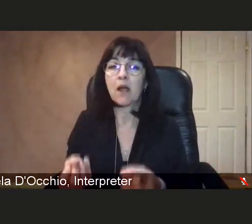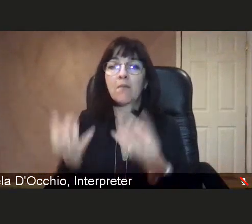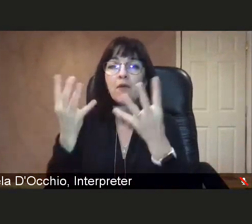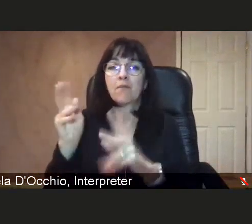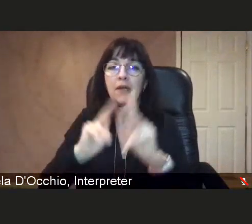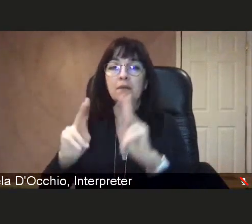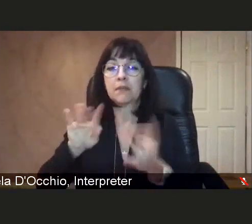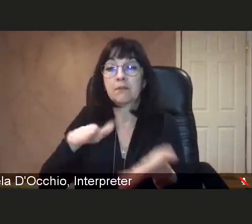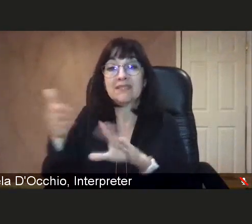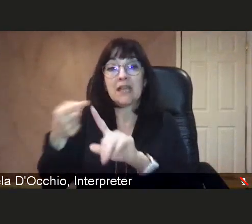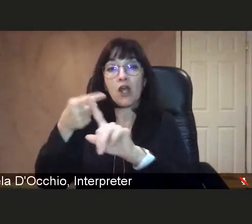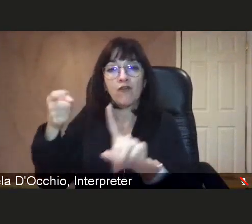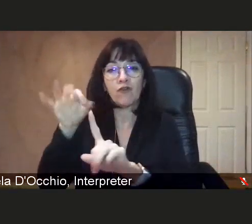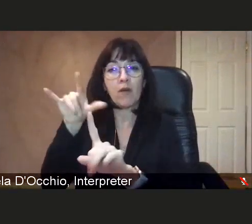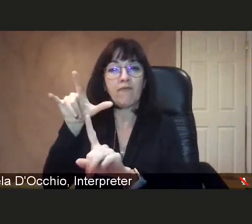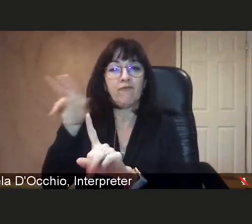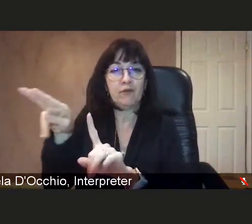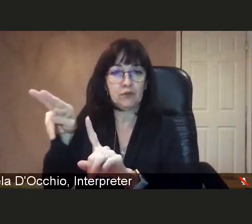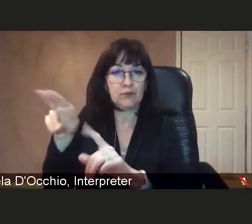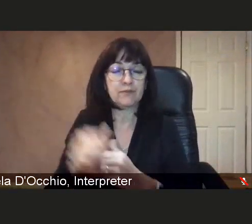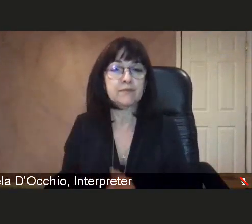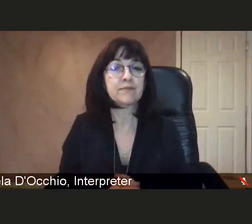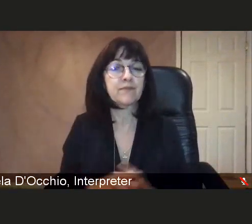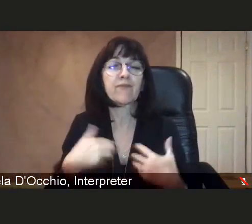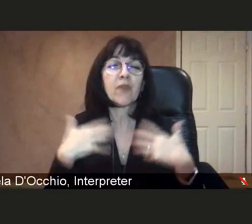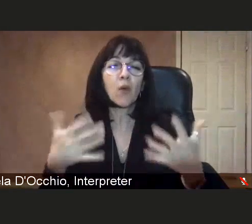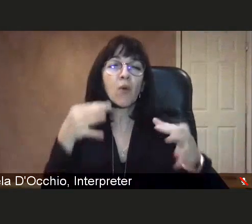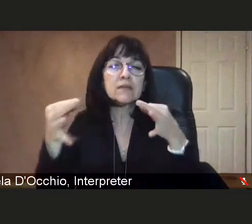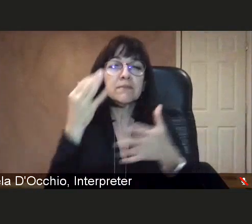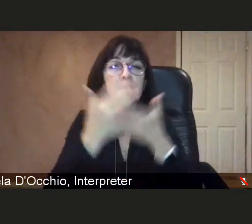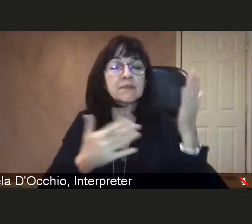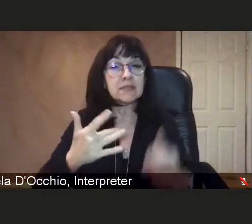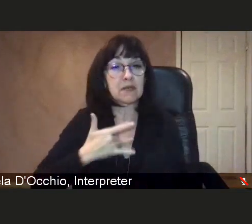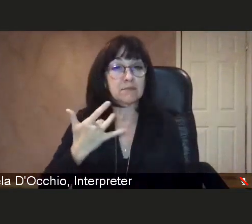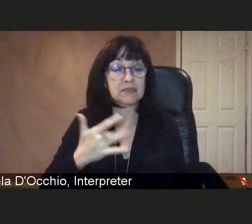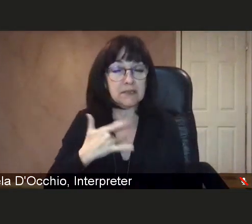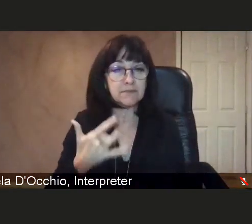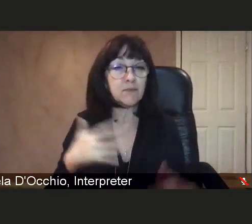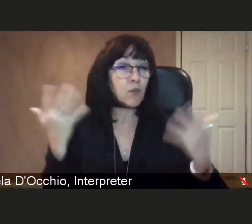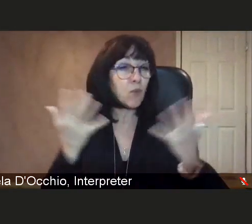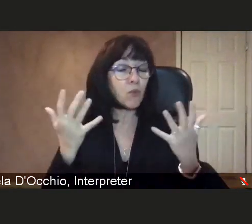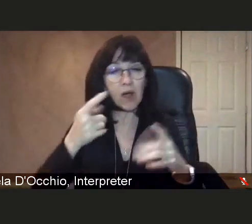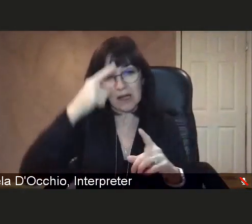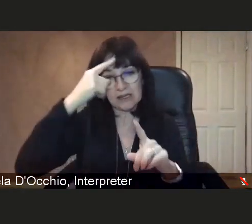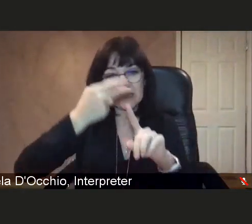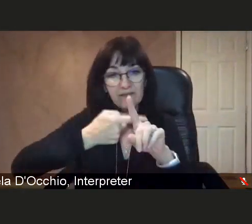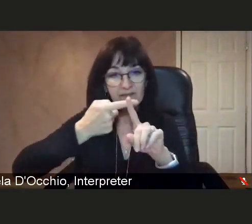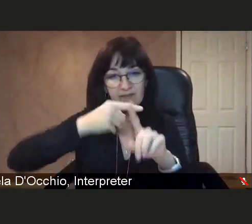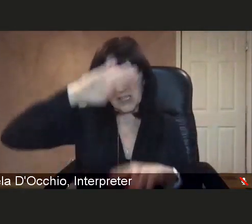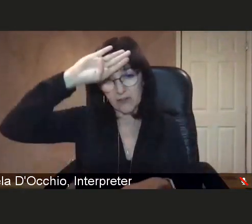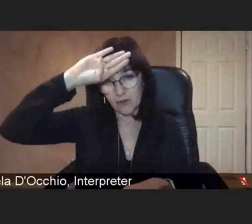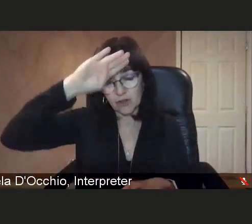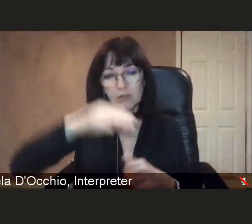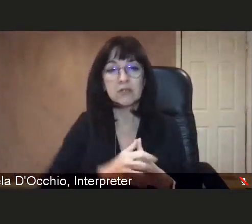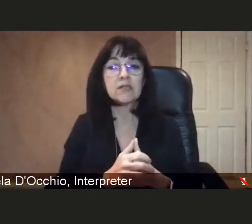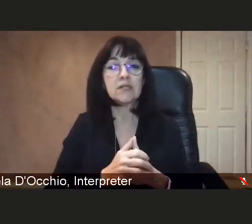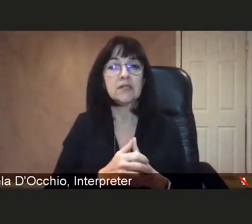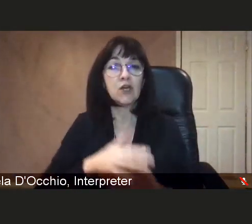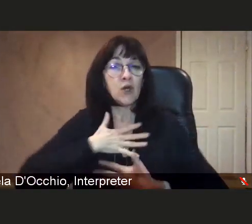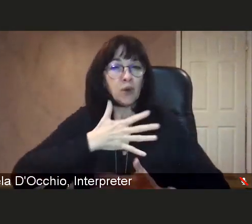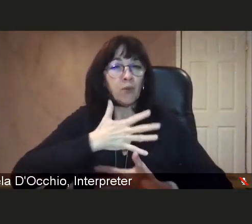the symptoms. So some of the symptoms of this virus include fever, shortness of breath,